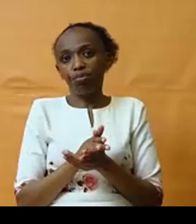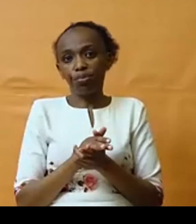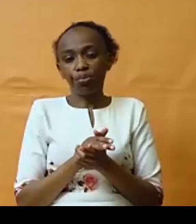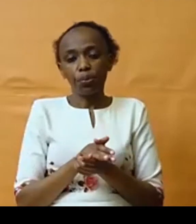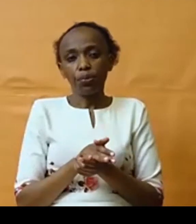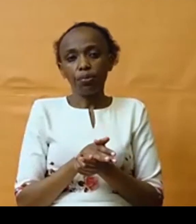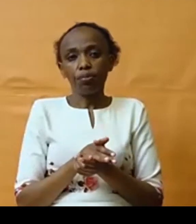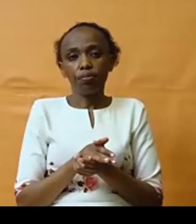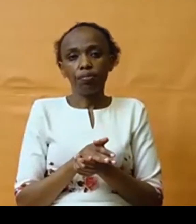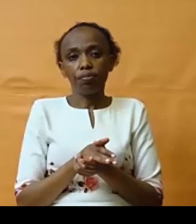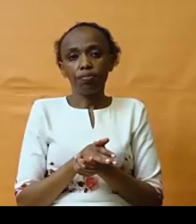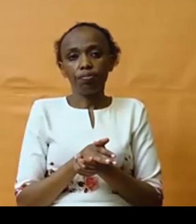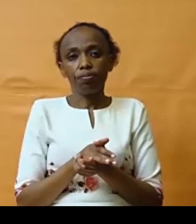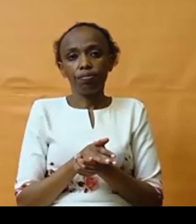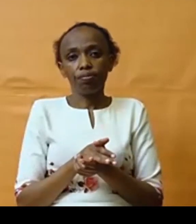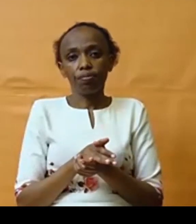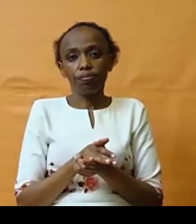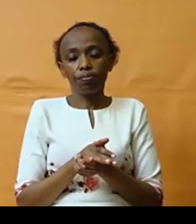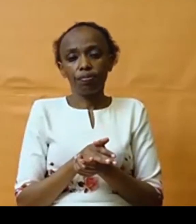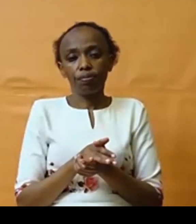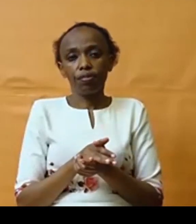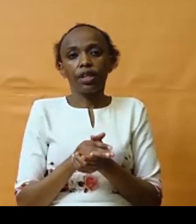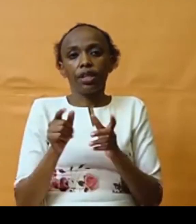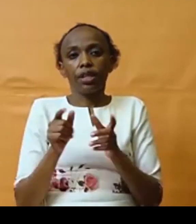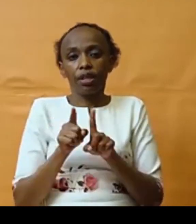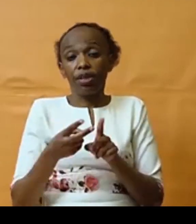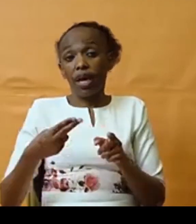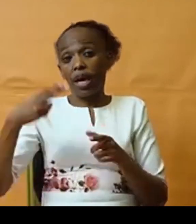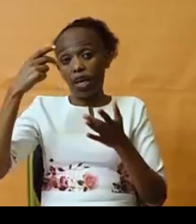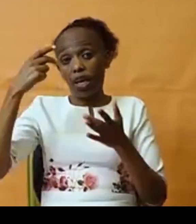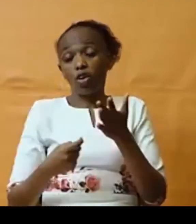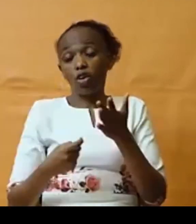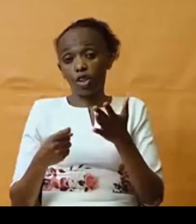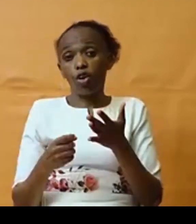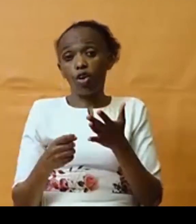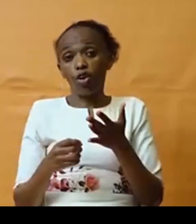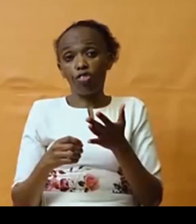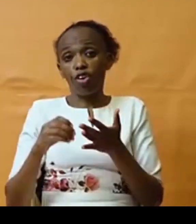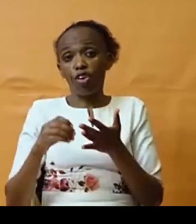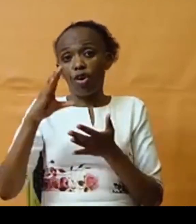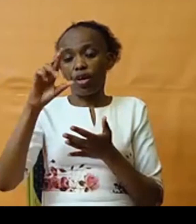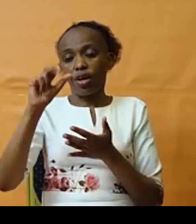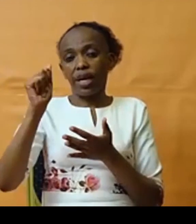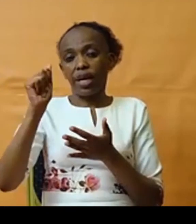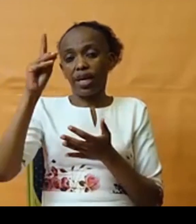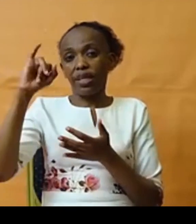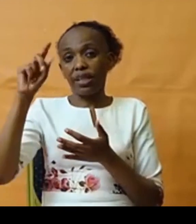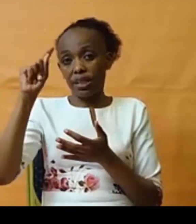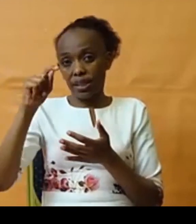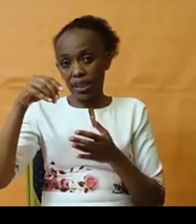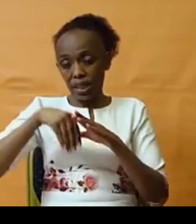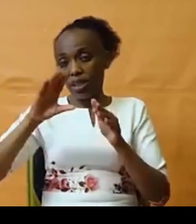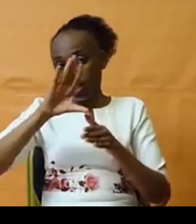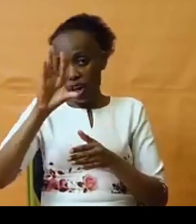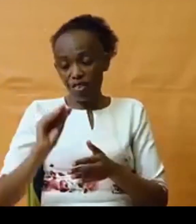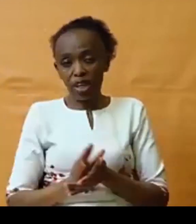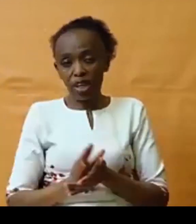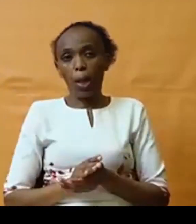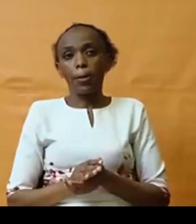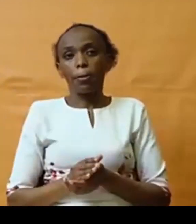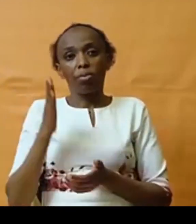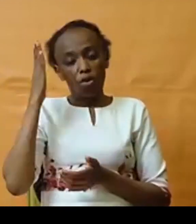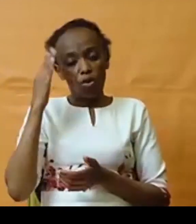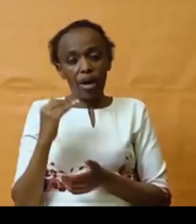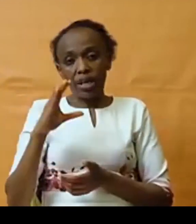and the high cost of credit, we need to first of all look within Africa. Why is credit